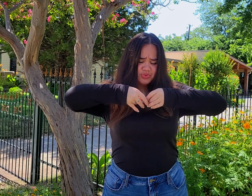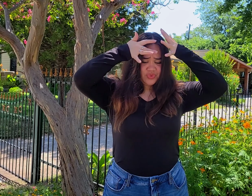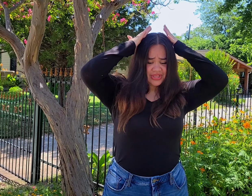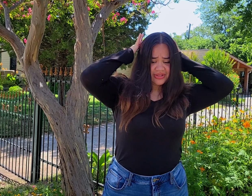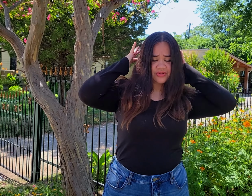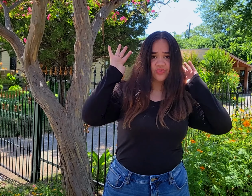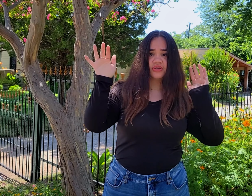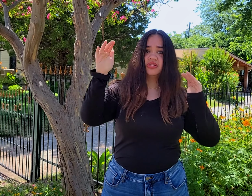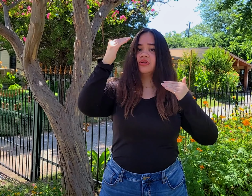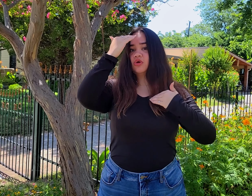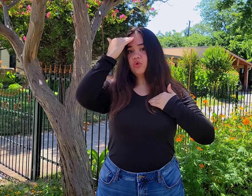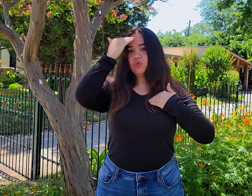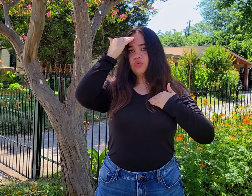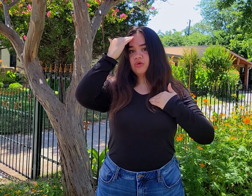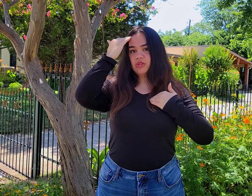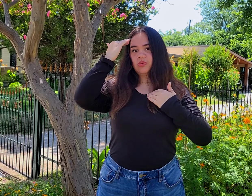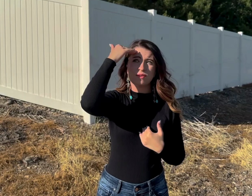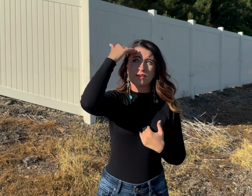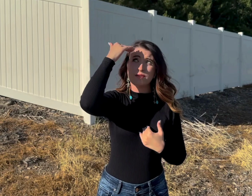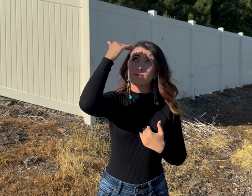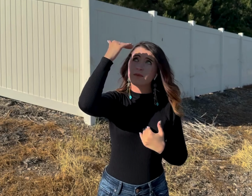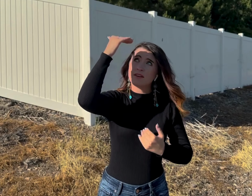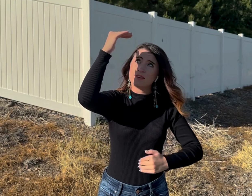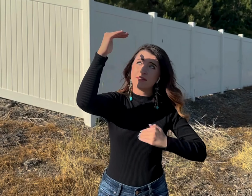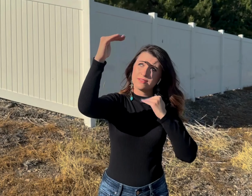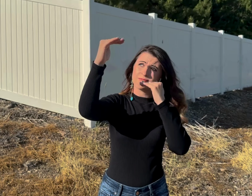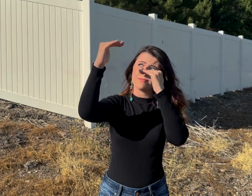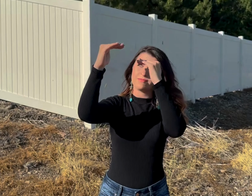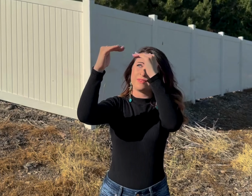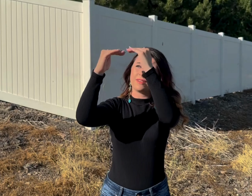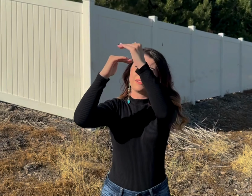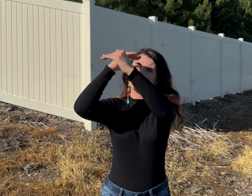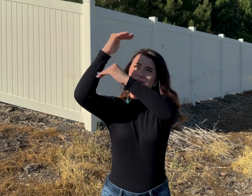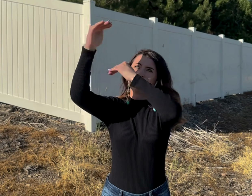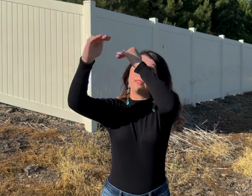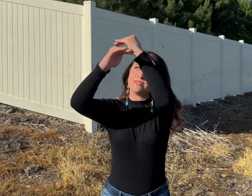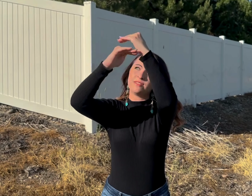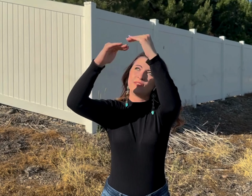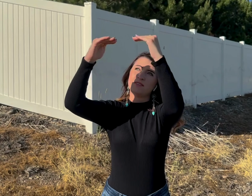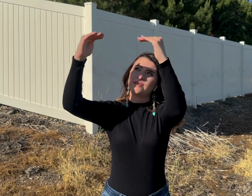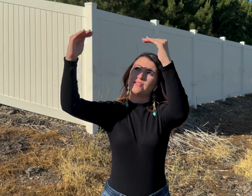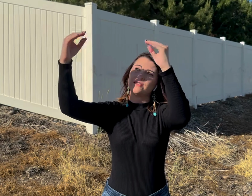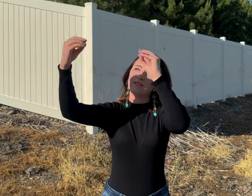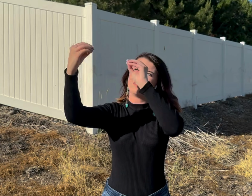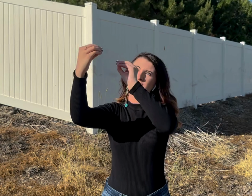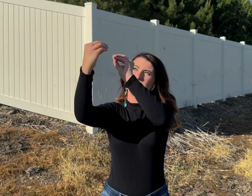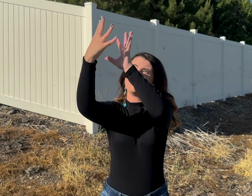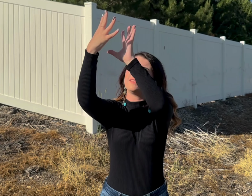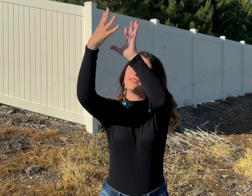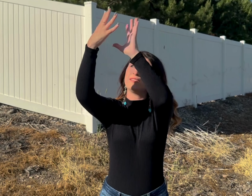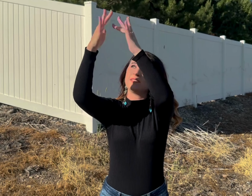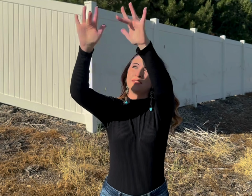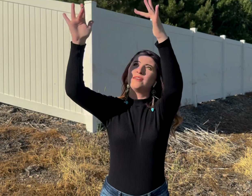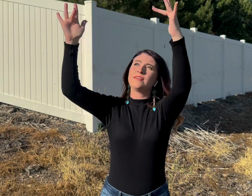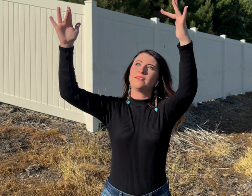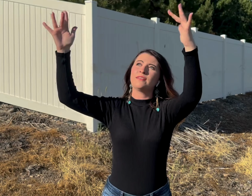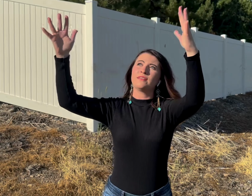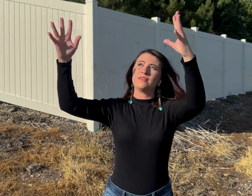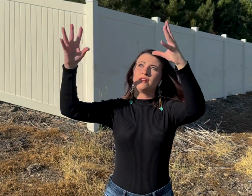And we know the pain reminds this heart That this is not, this is